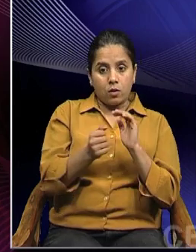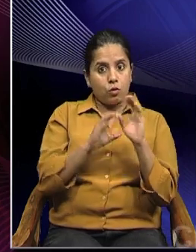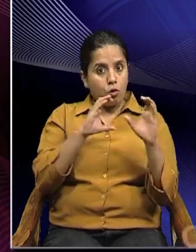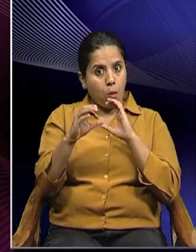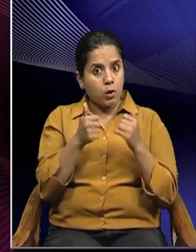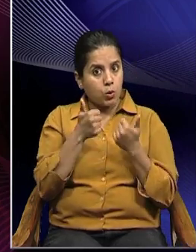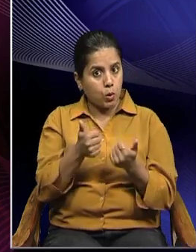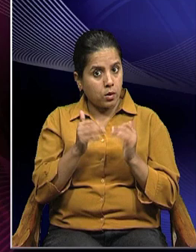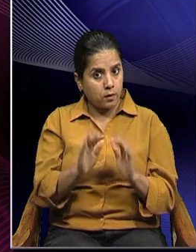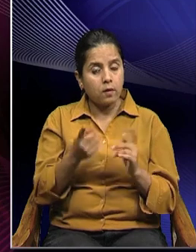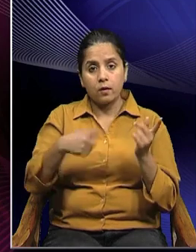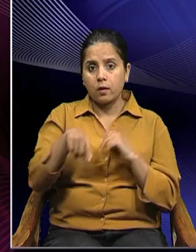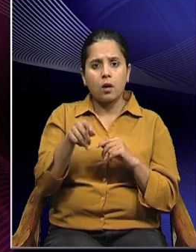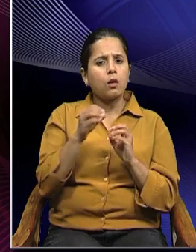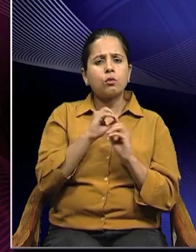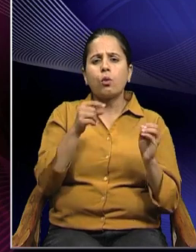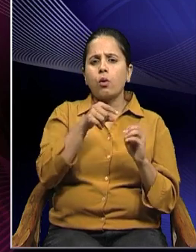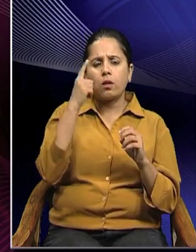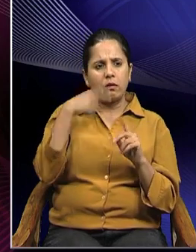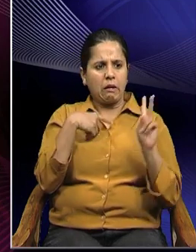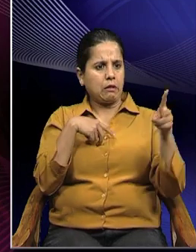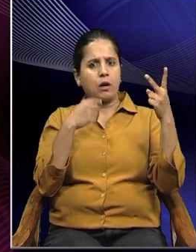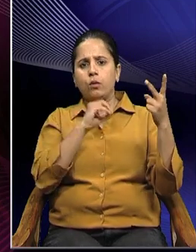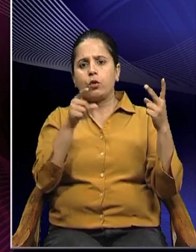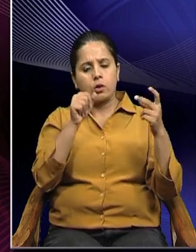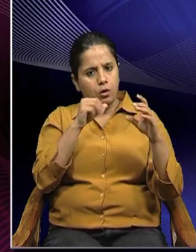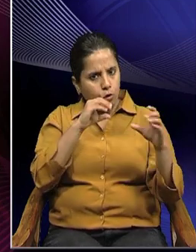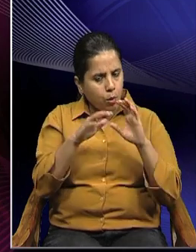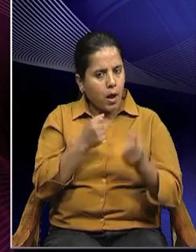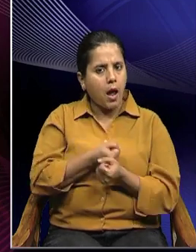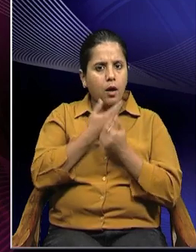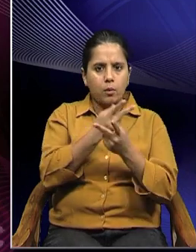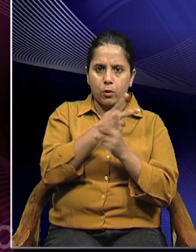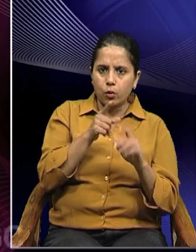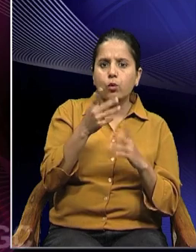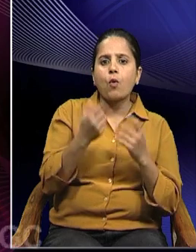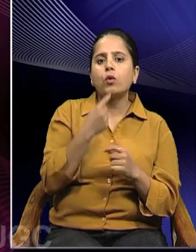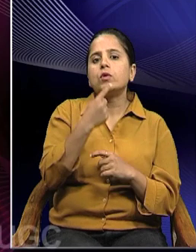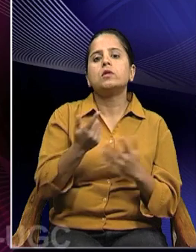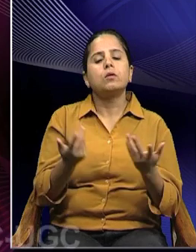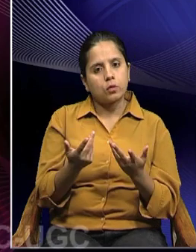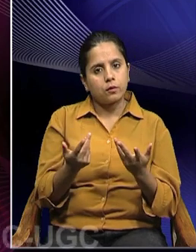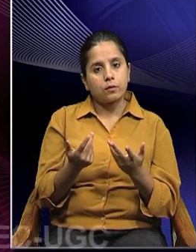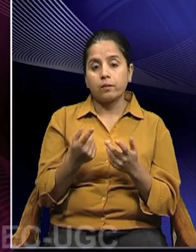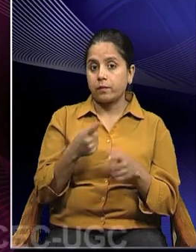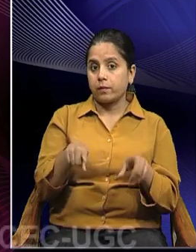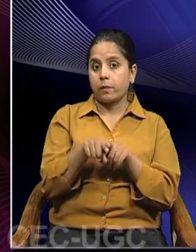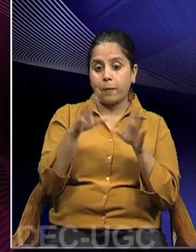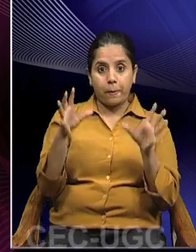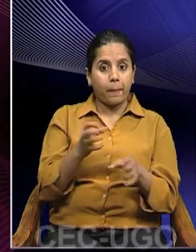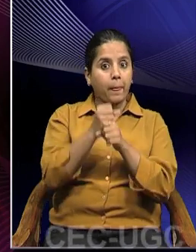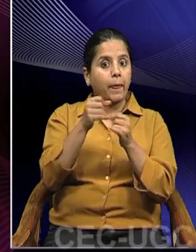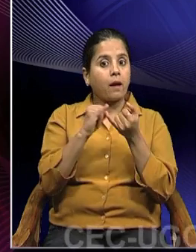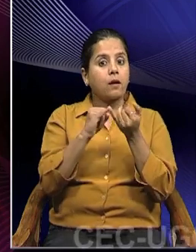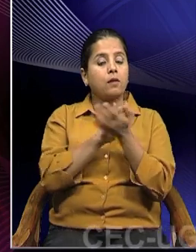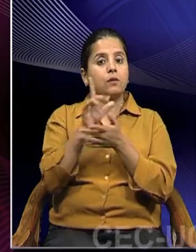are good, then of course no one is stranger to you. You can communicate, you can express what you want to say. So, the crux of this